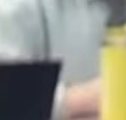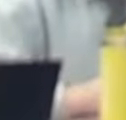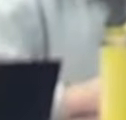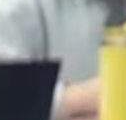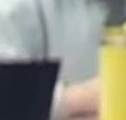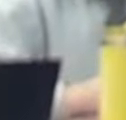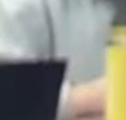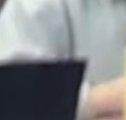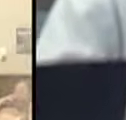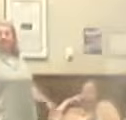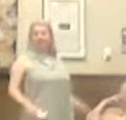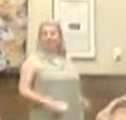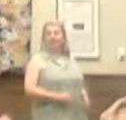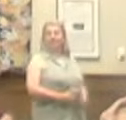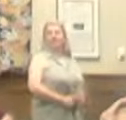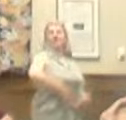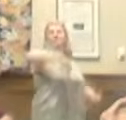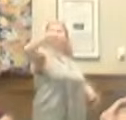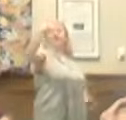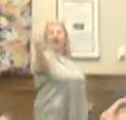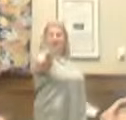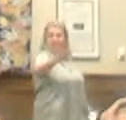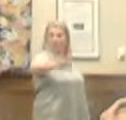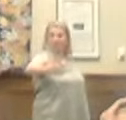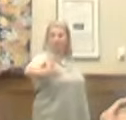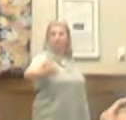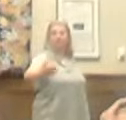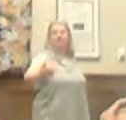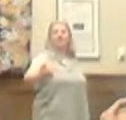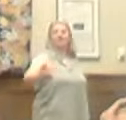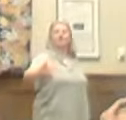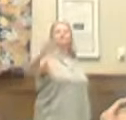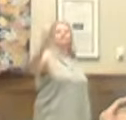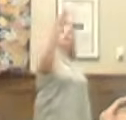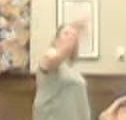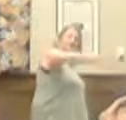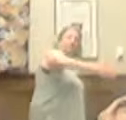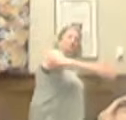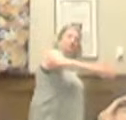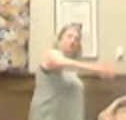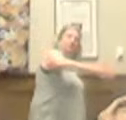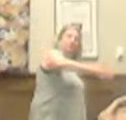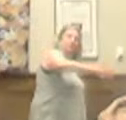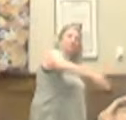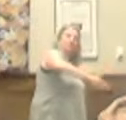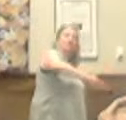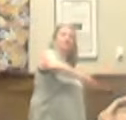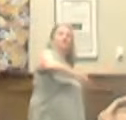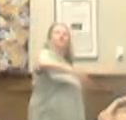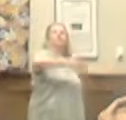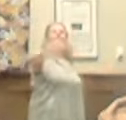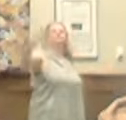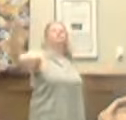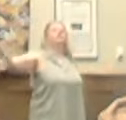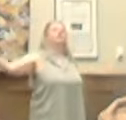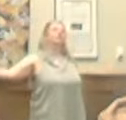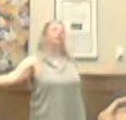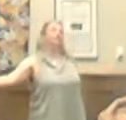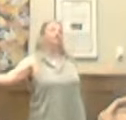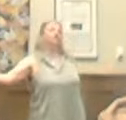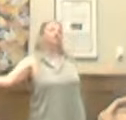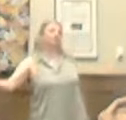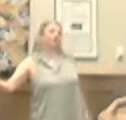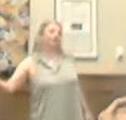welcome. Point of order, and I would like to ask if the answers to those questions will be just to the person who emailed it in, or will